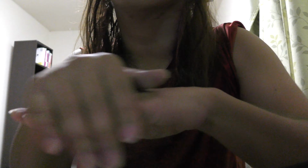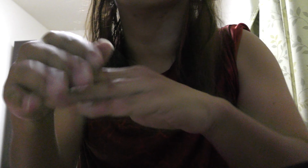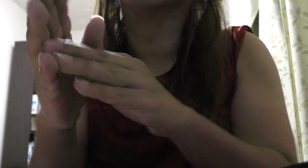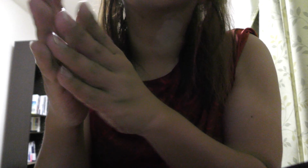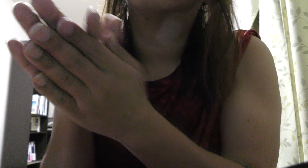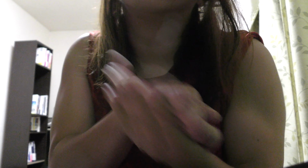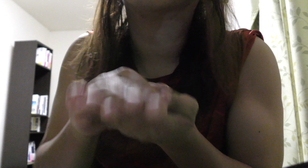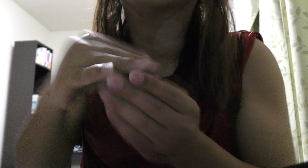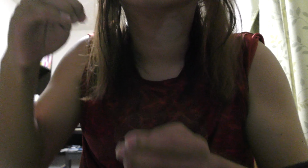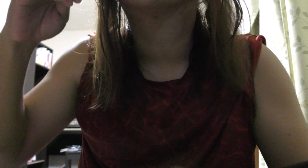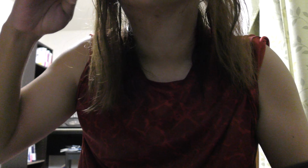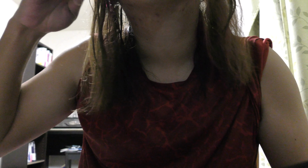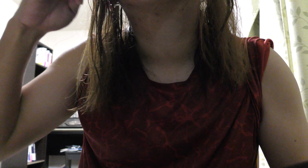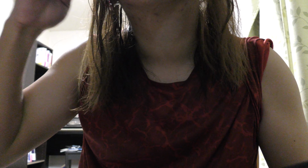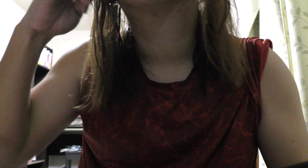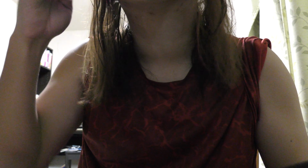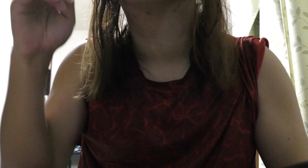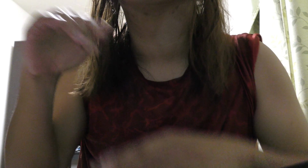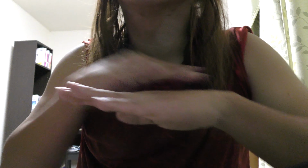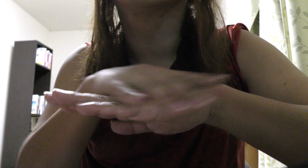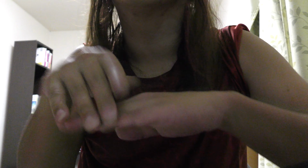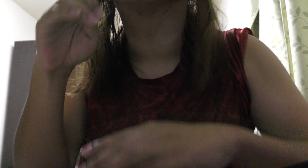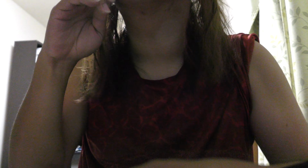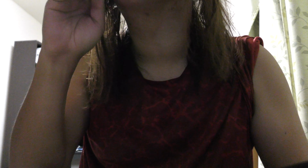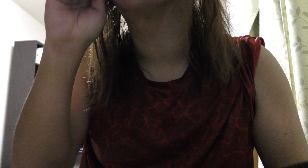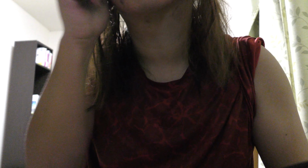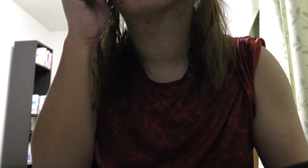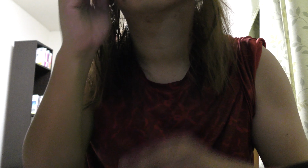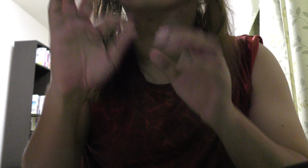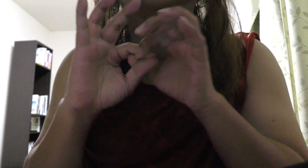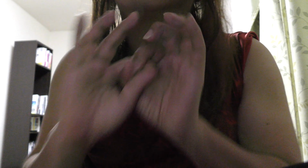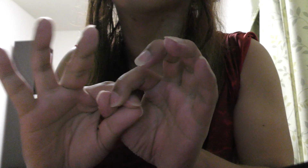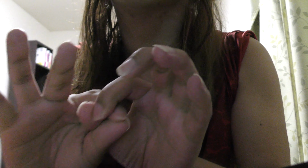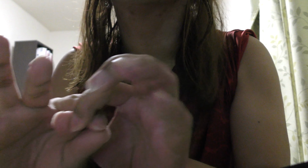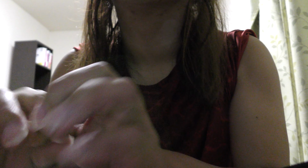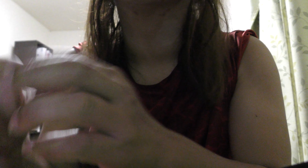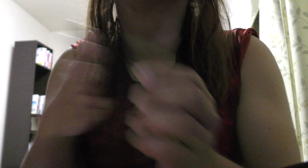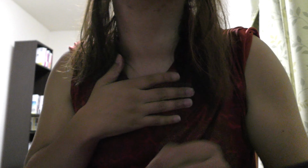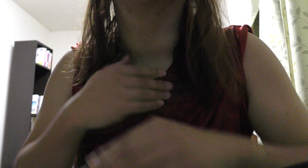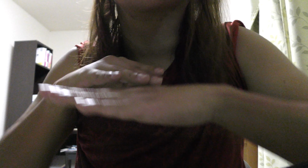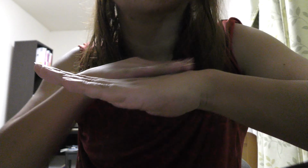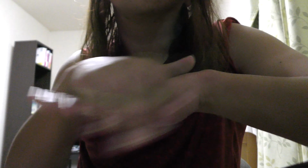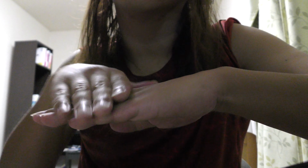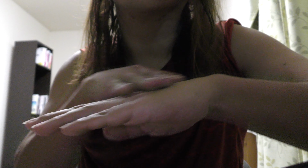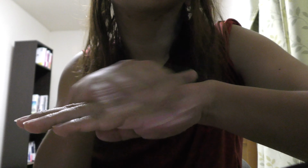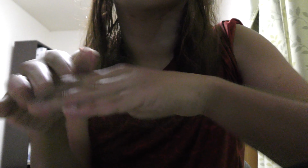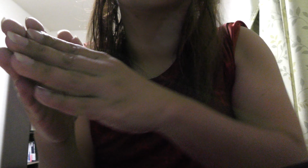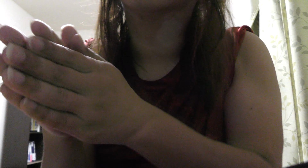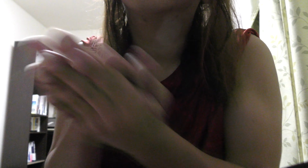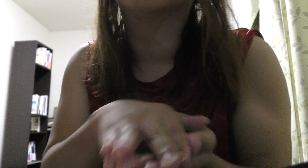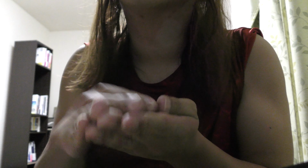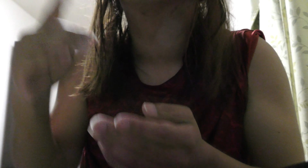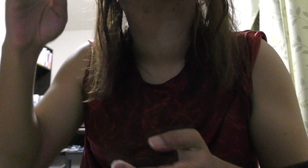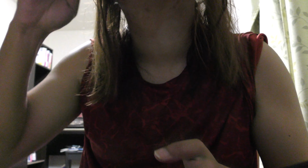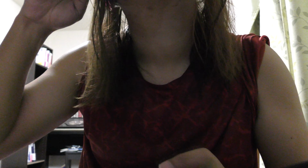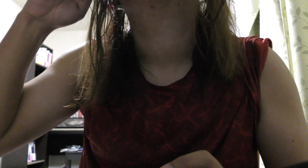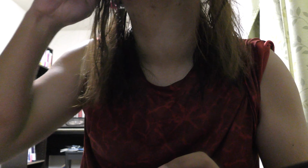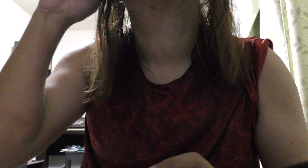We will right at this point Praise you for my love If